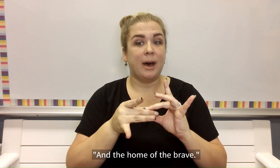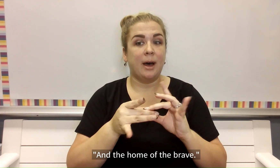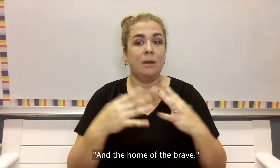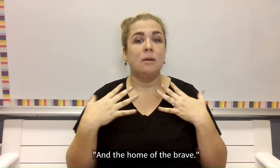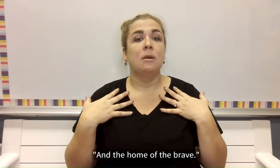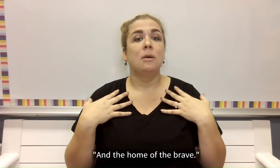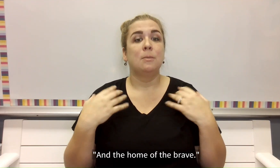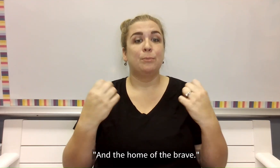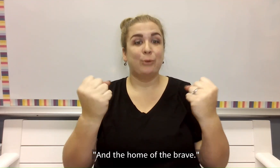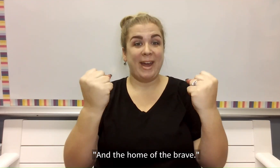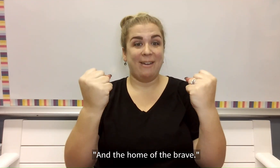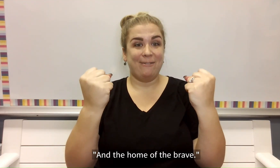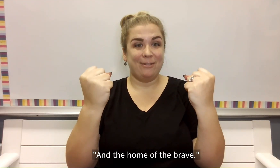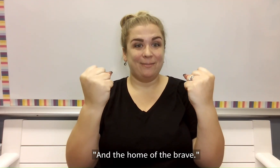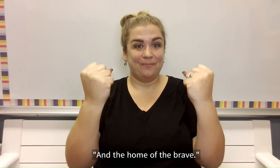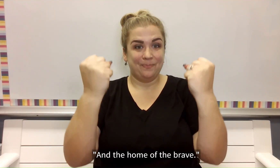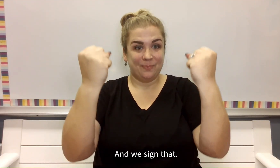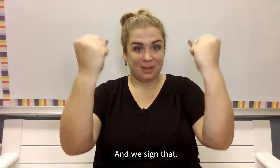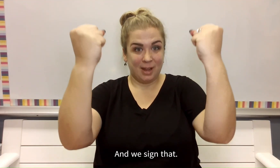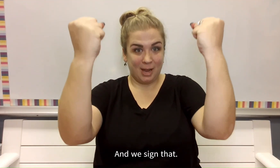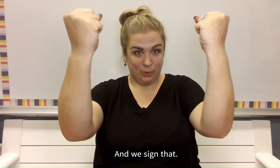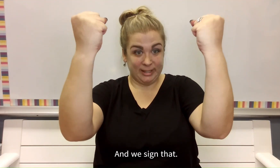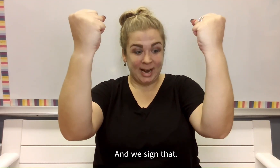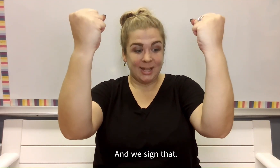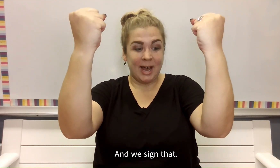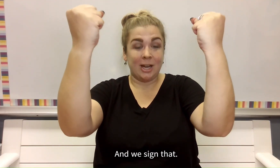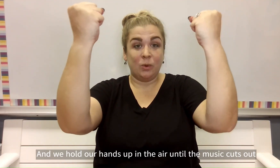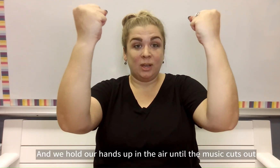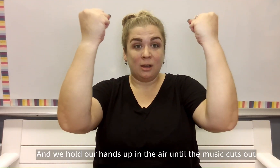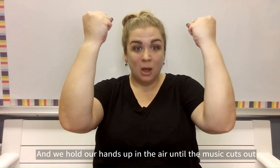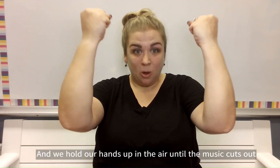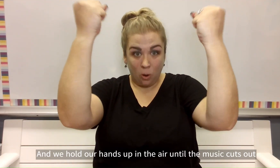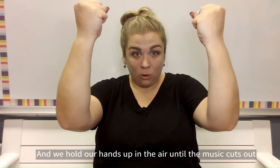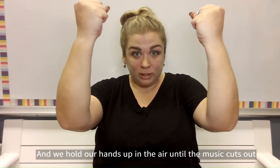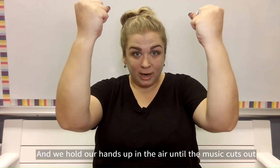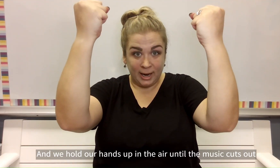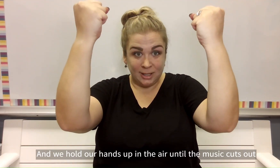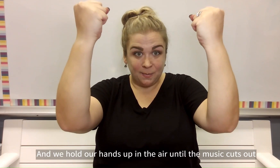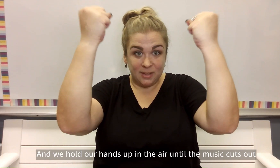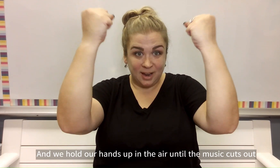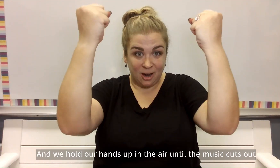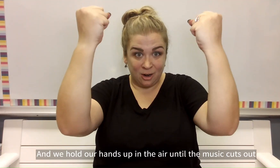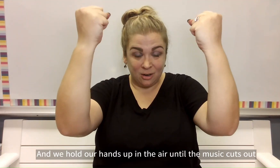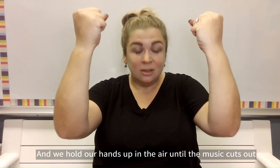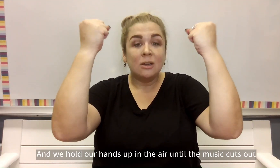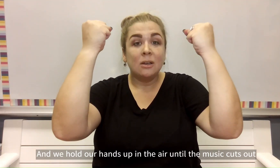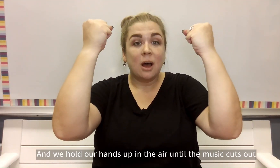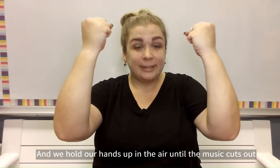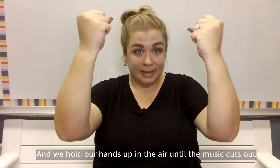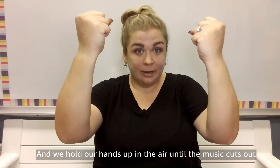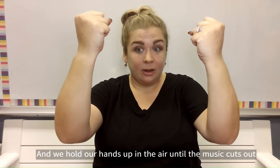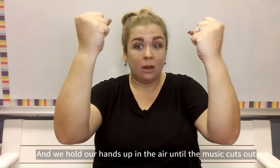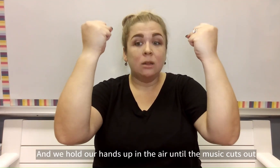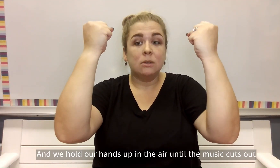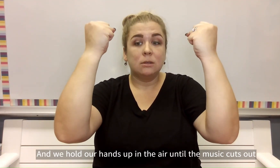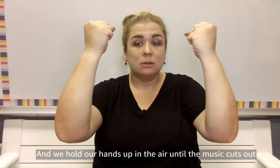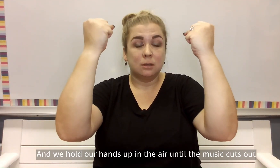the brave. And we sign that and we hold our hands up in the air until